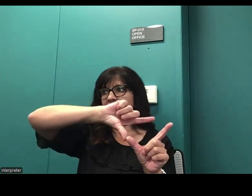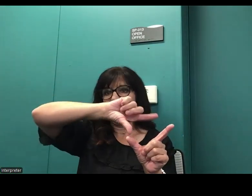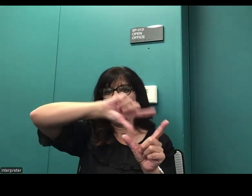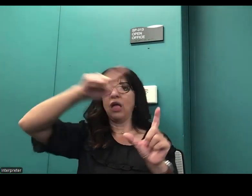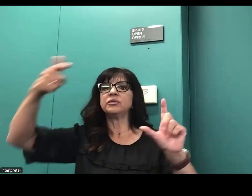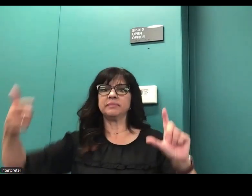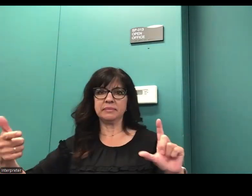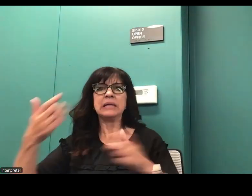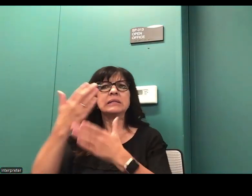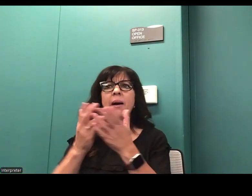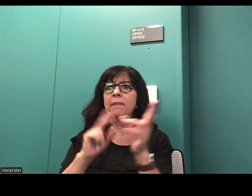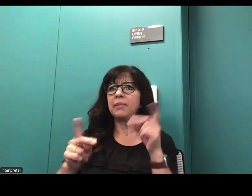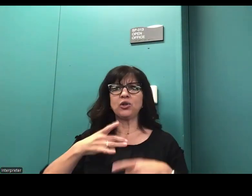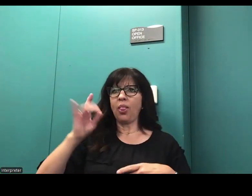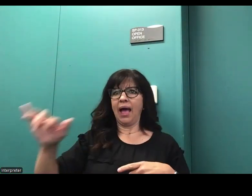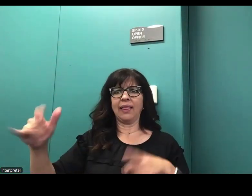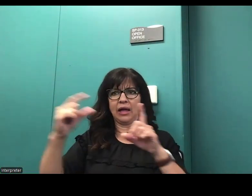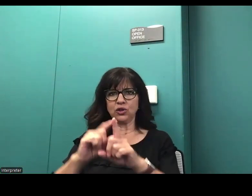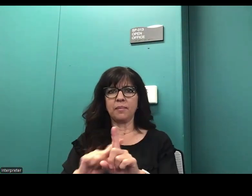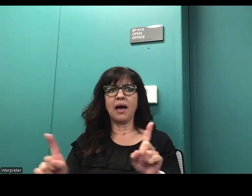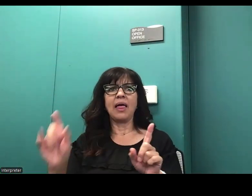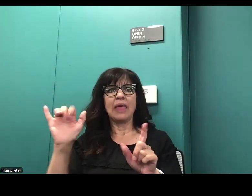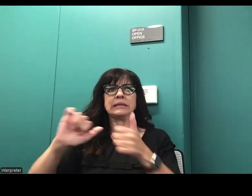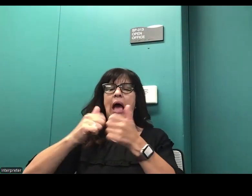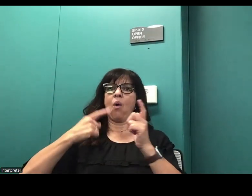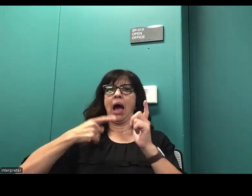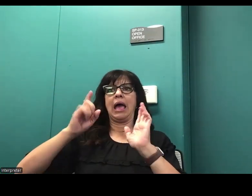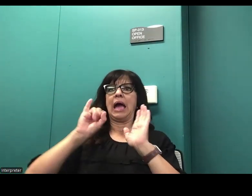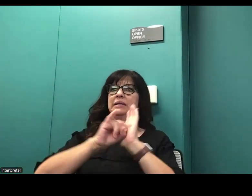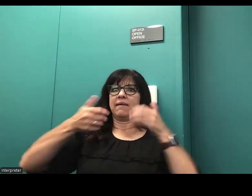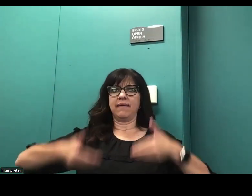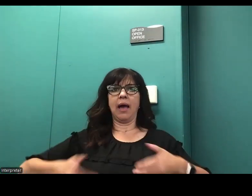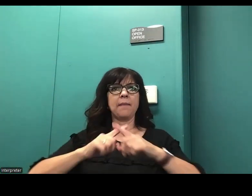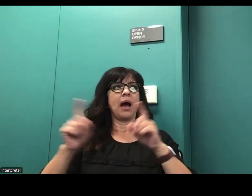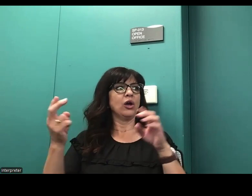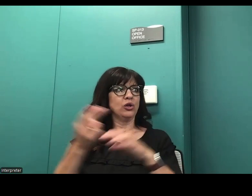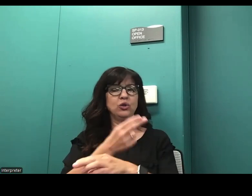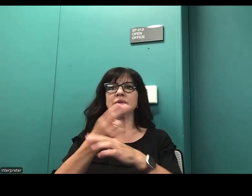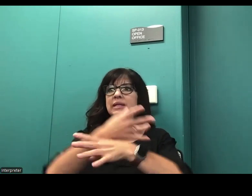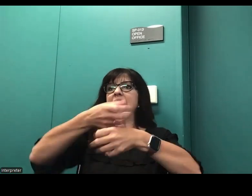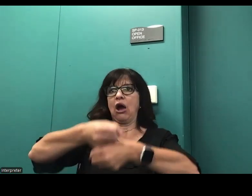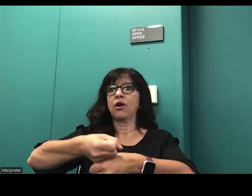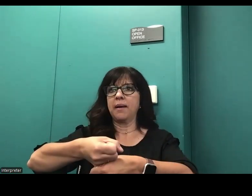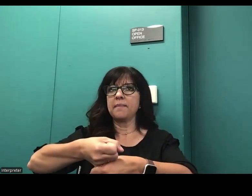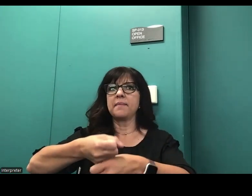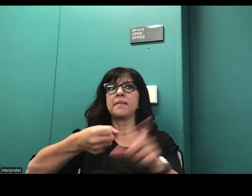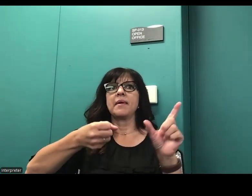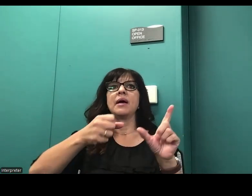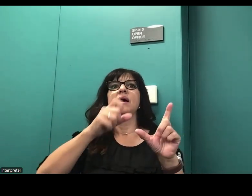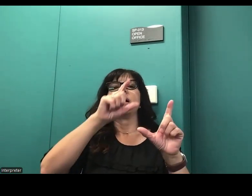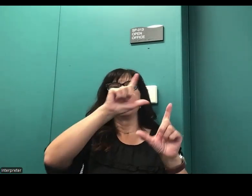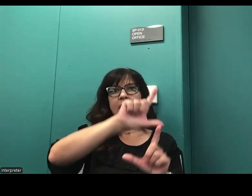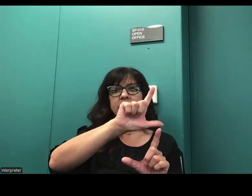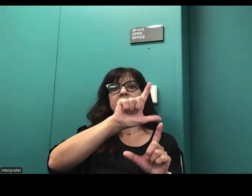comfortable with that term, but that's how I identify. But I'm going to use this acronym today. Lesbian, gay,